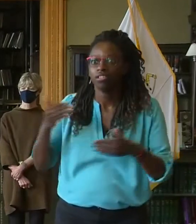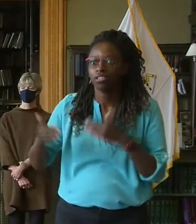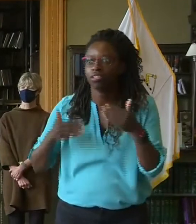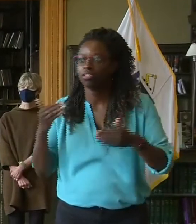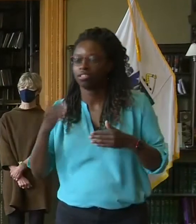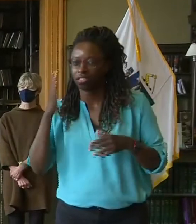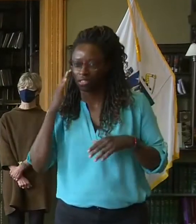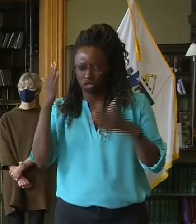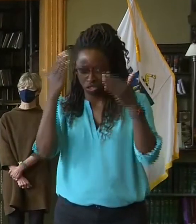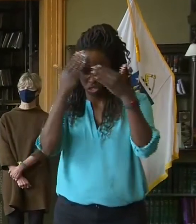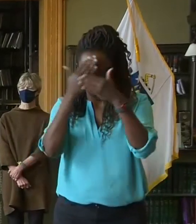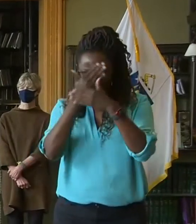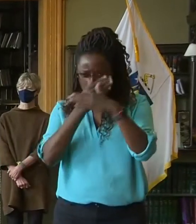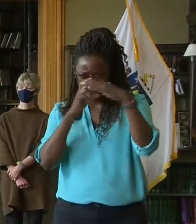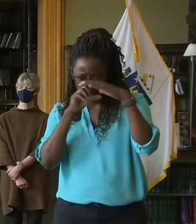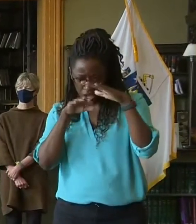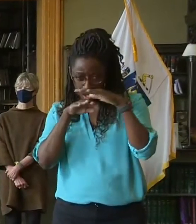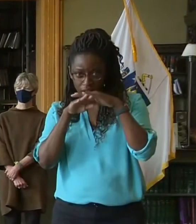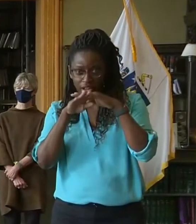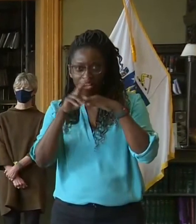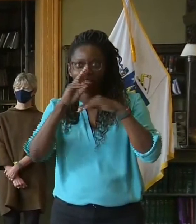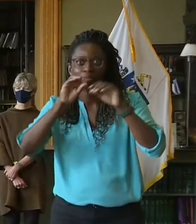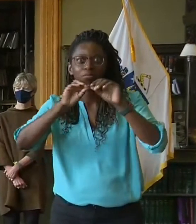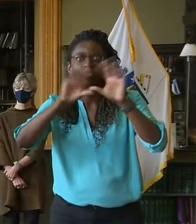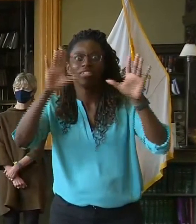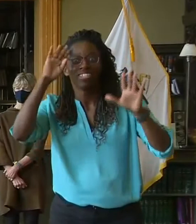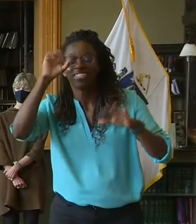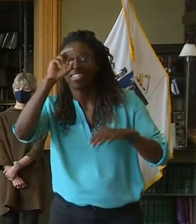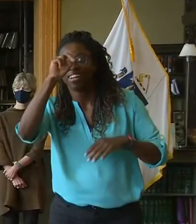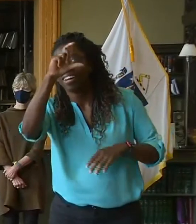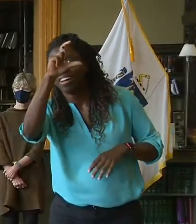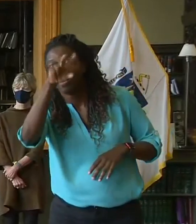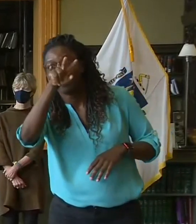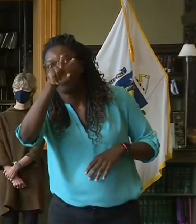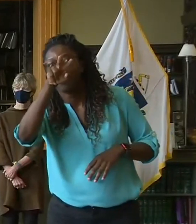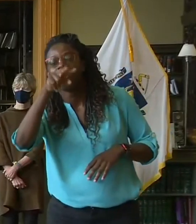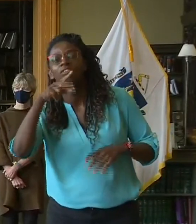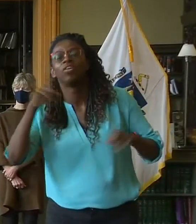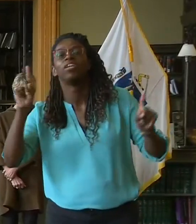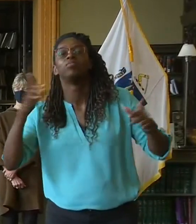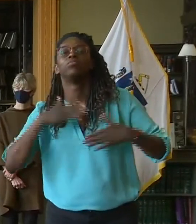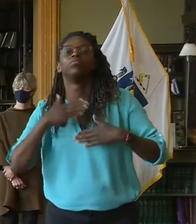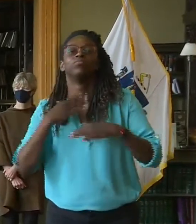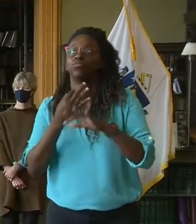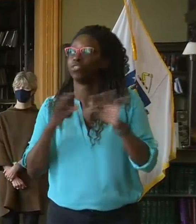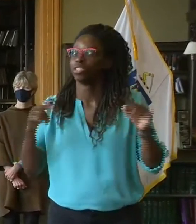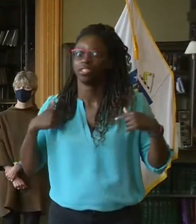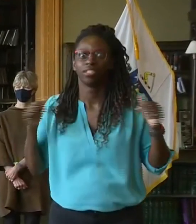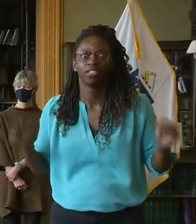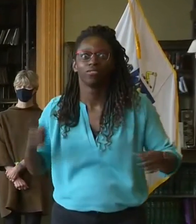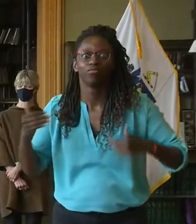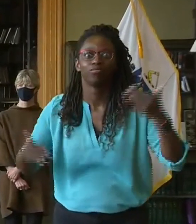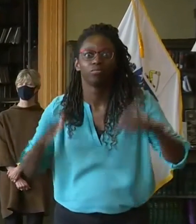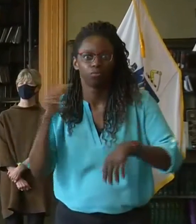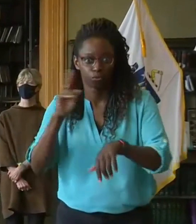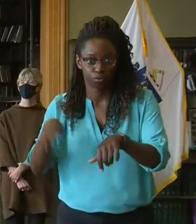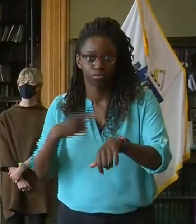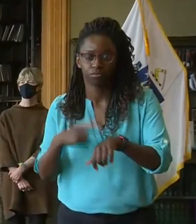but today we have an opportunity to put an exclamation point on all the hard